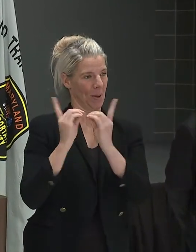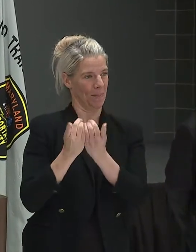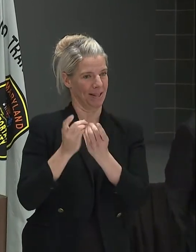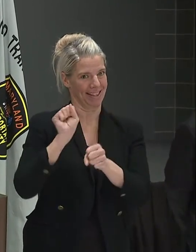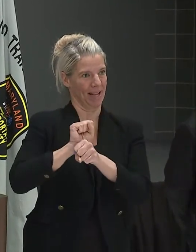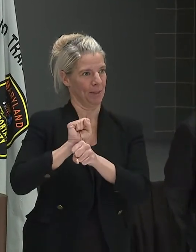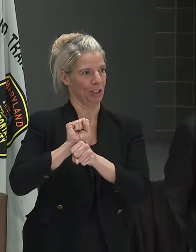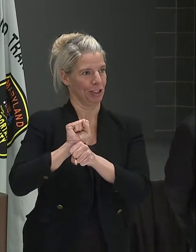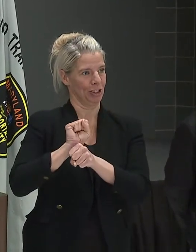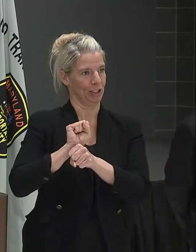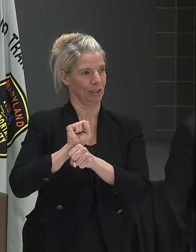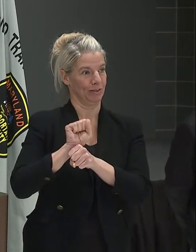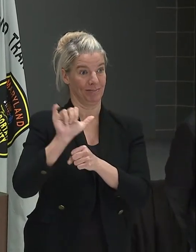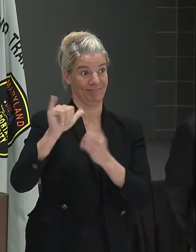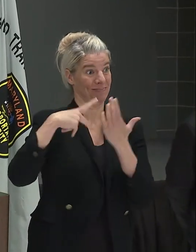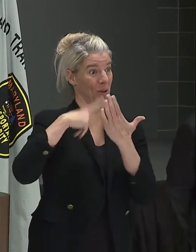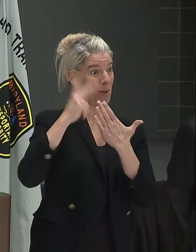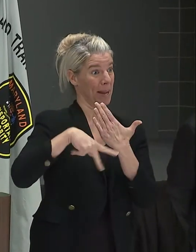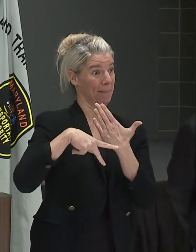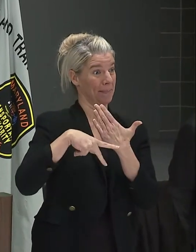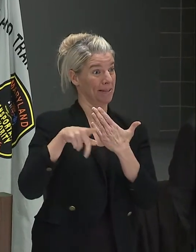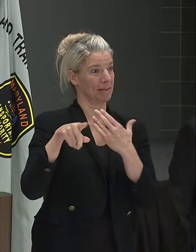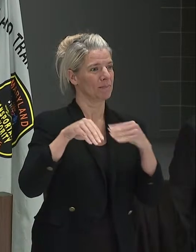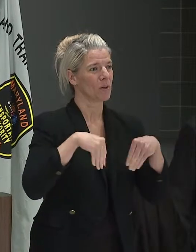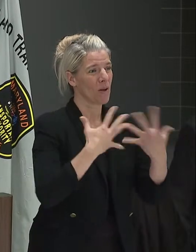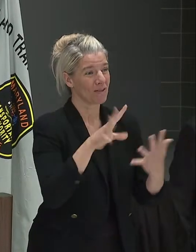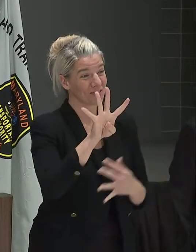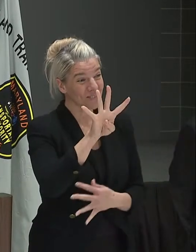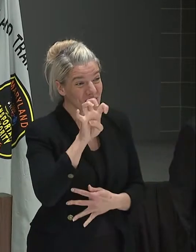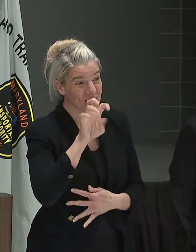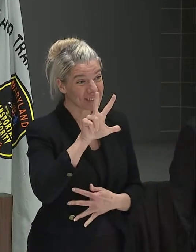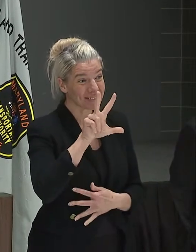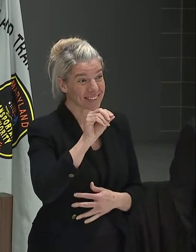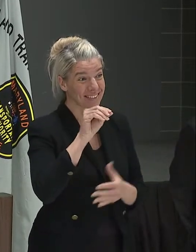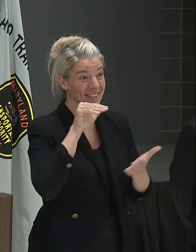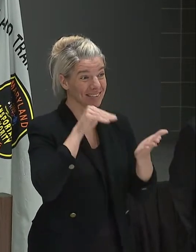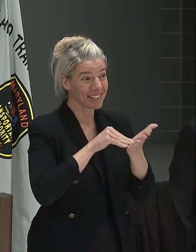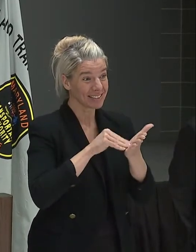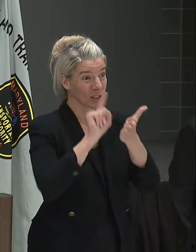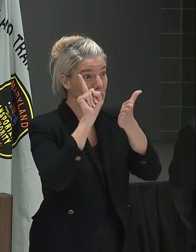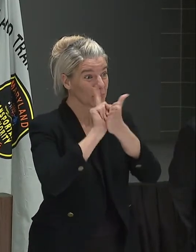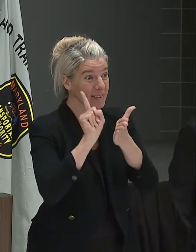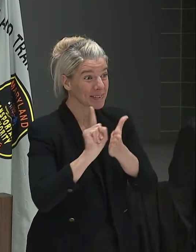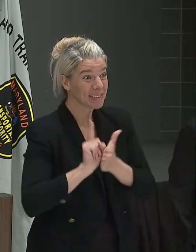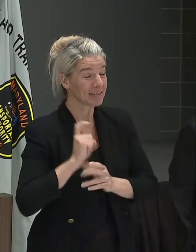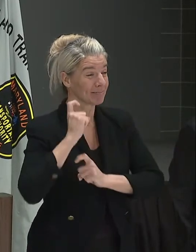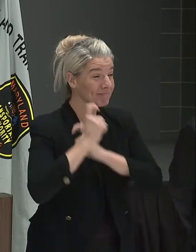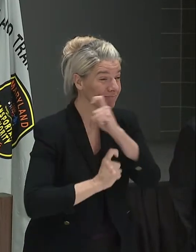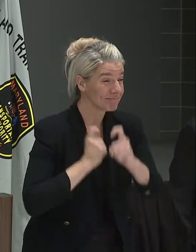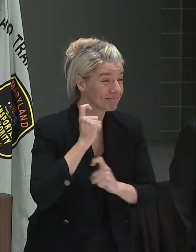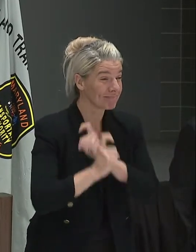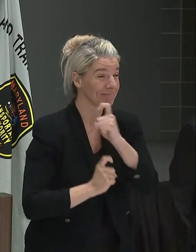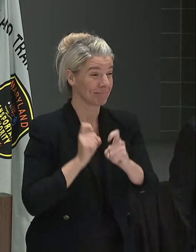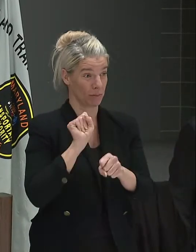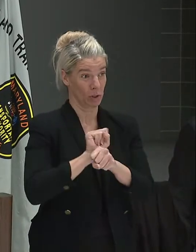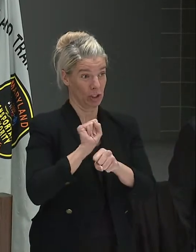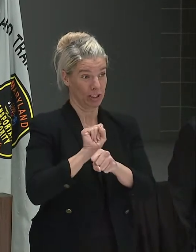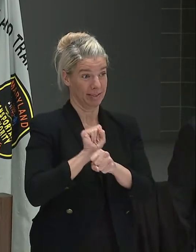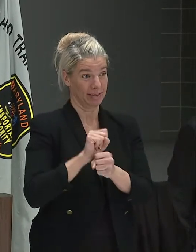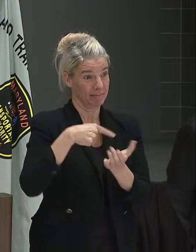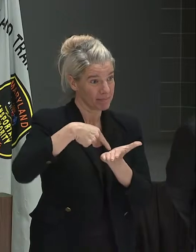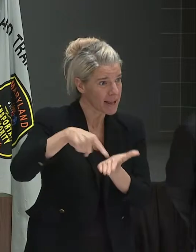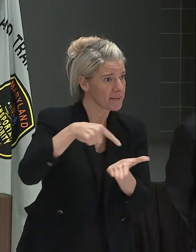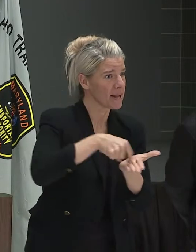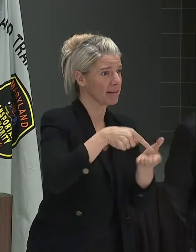new program will provide $430 in weekly relief to port workers who have lost pay and work hours due to